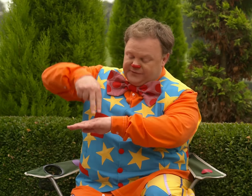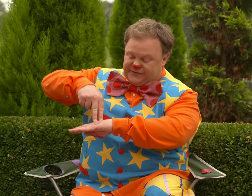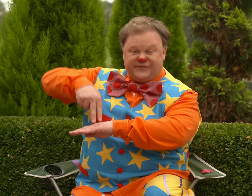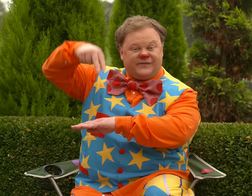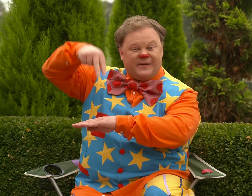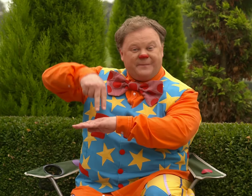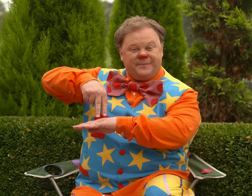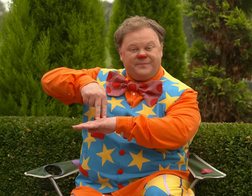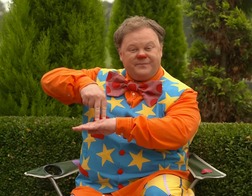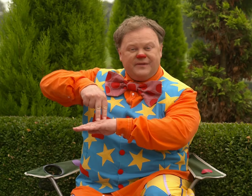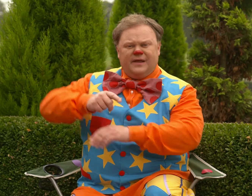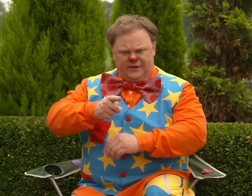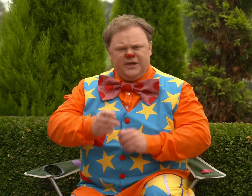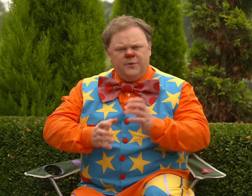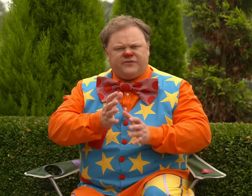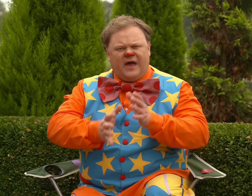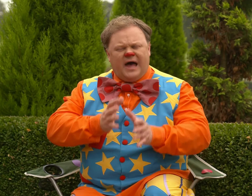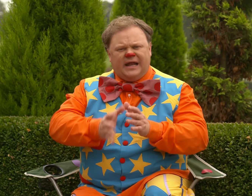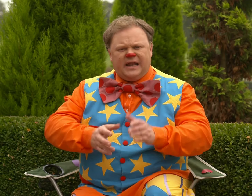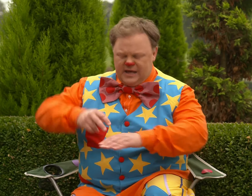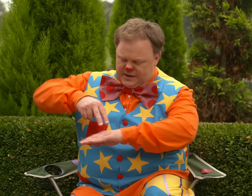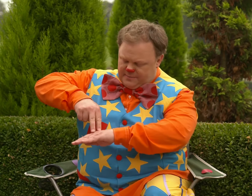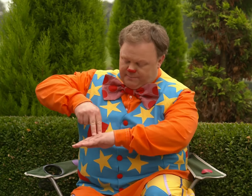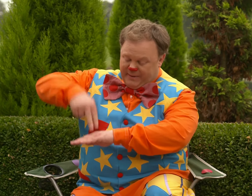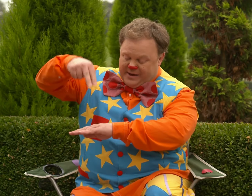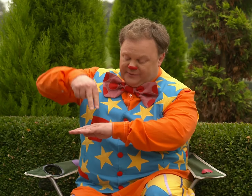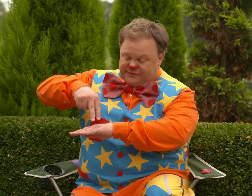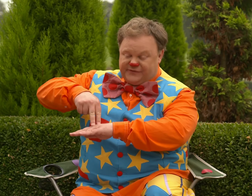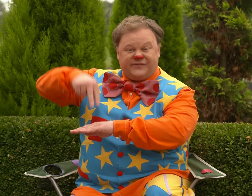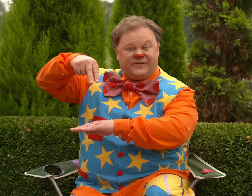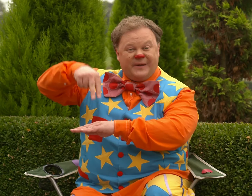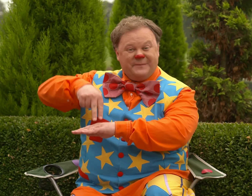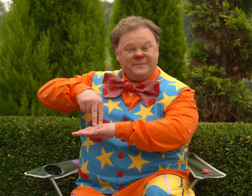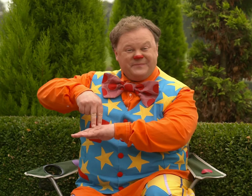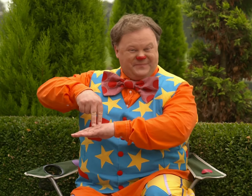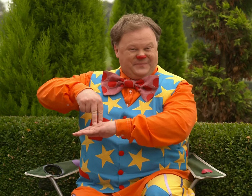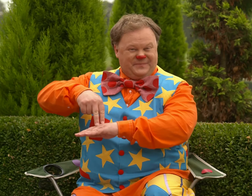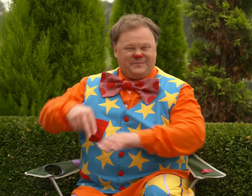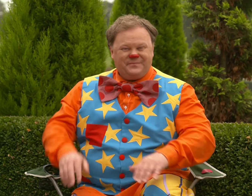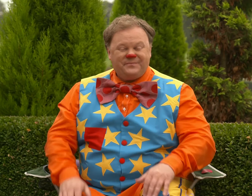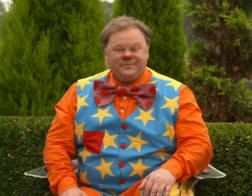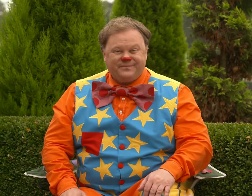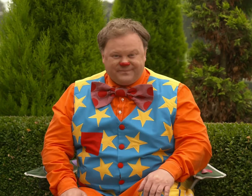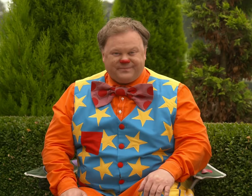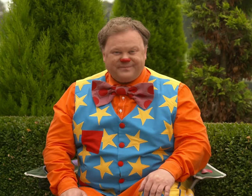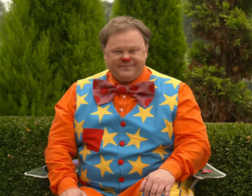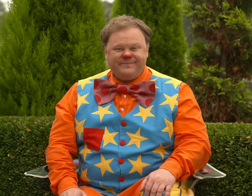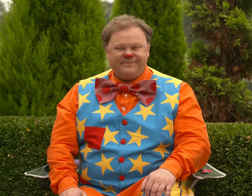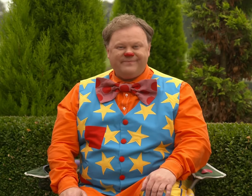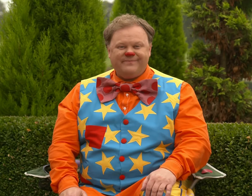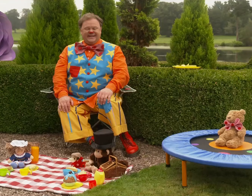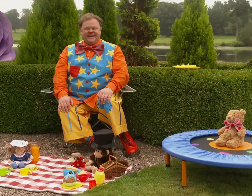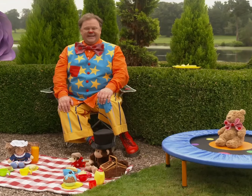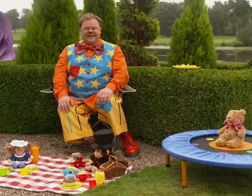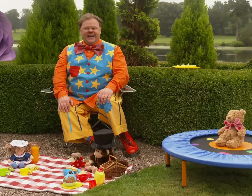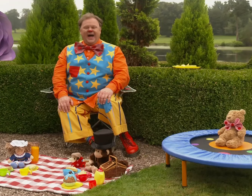Bounce. You sign. Bounce. Thank you, Mr. Tumble. You're our friend.